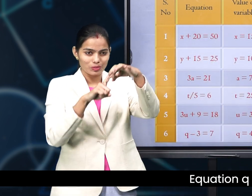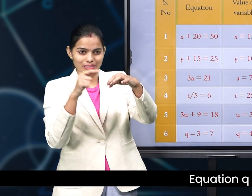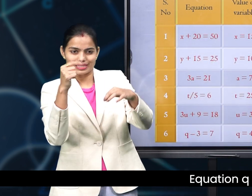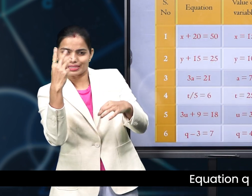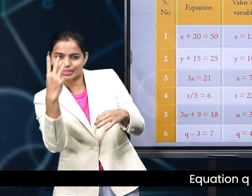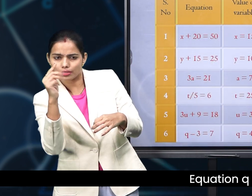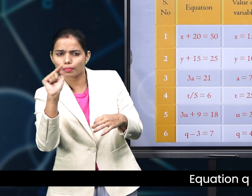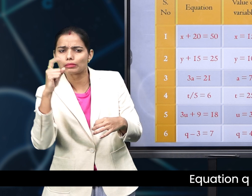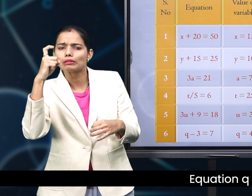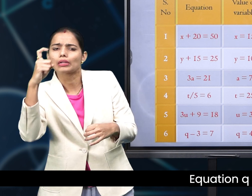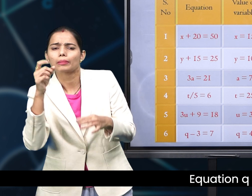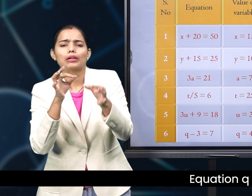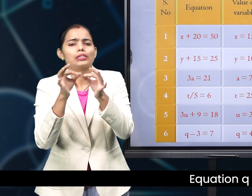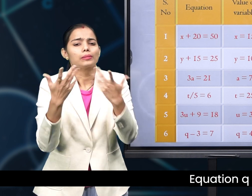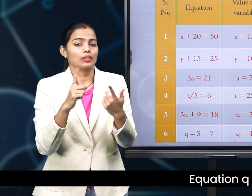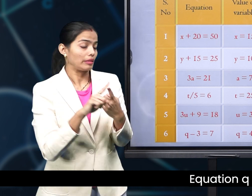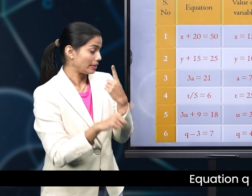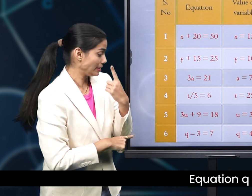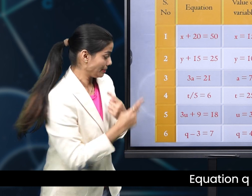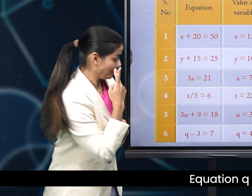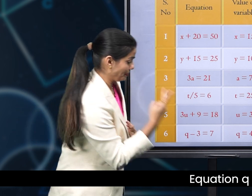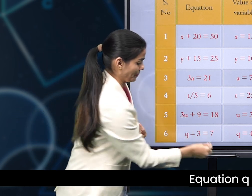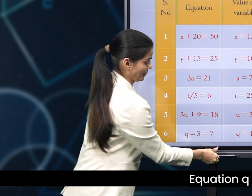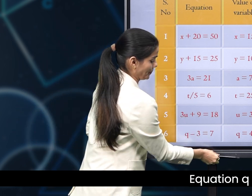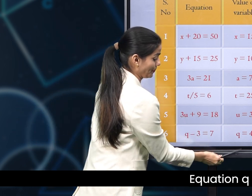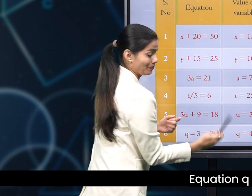Equation q minus 3 is equal to 7